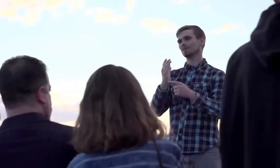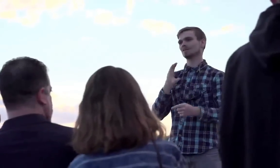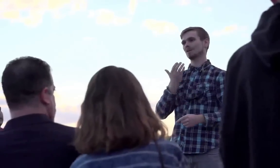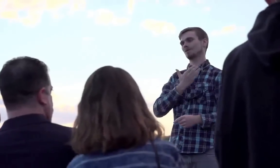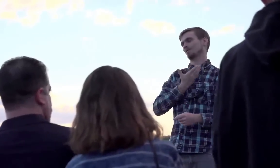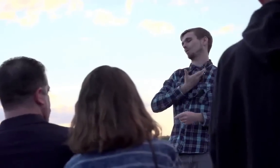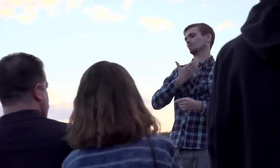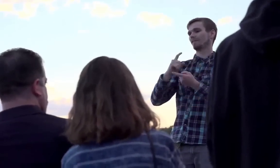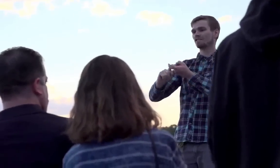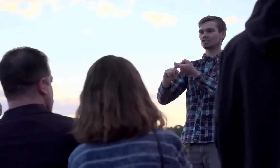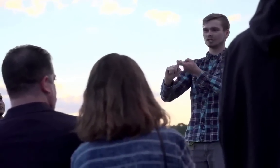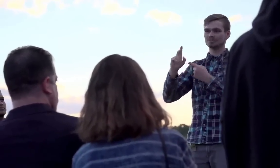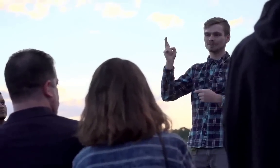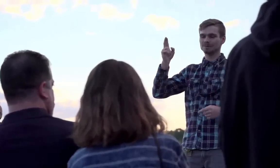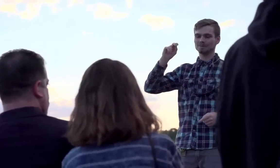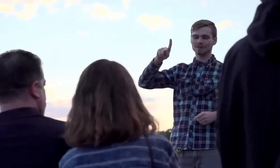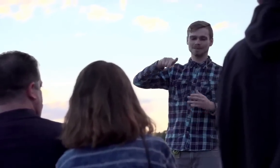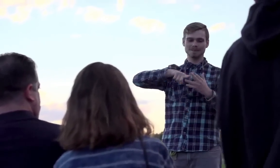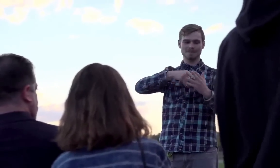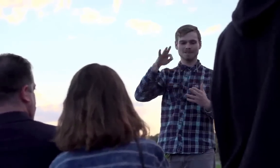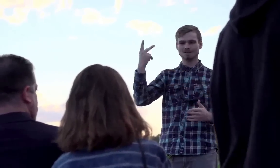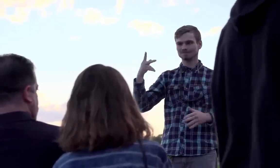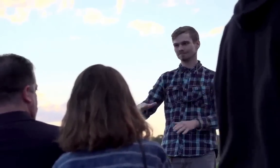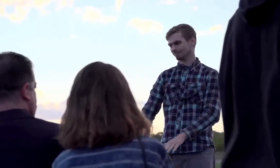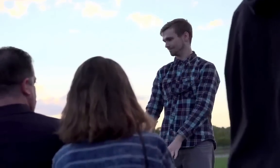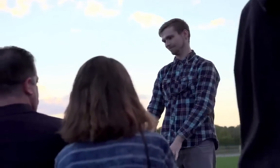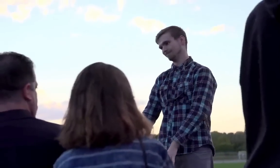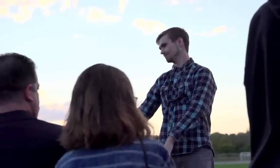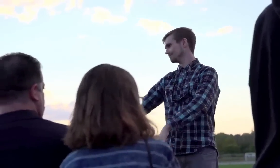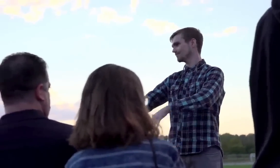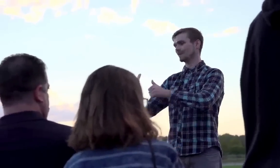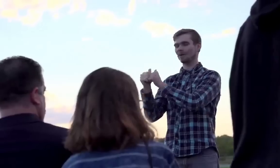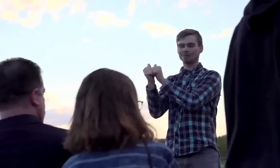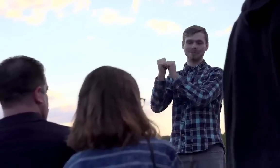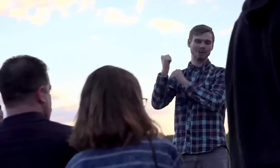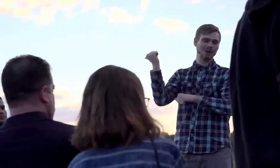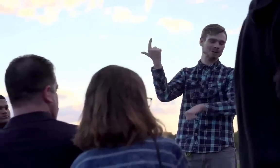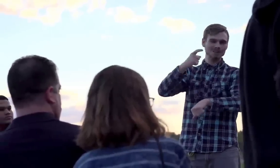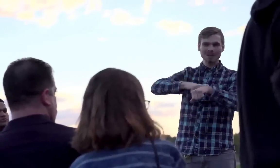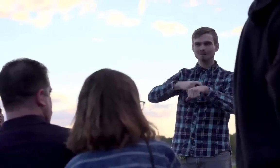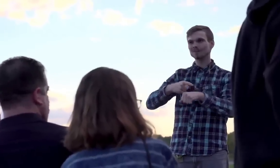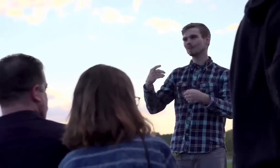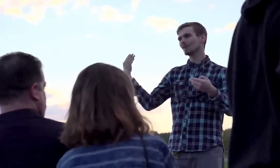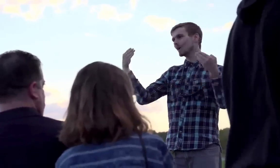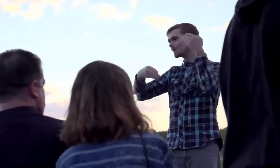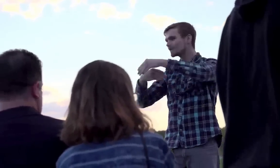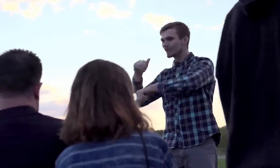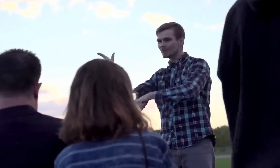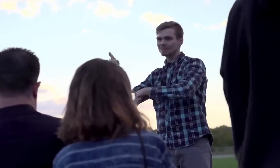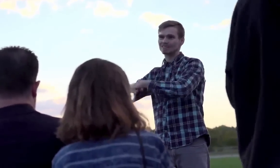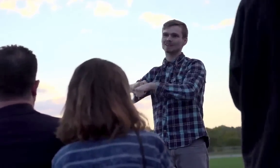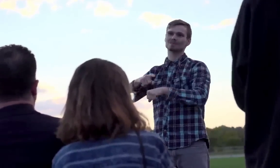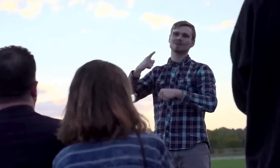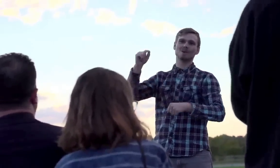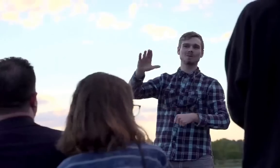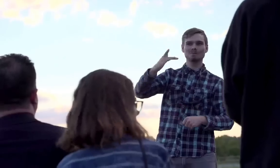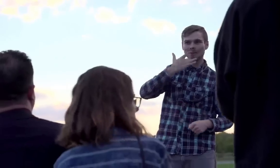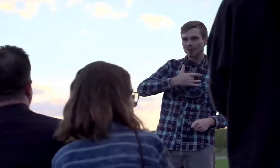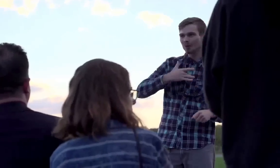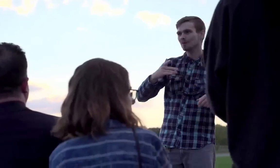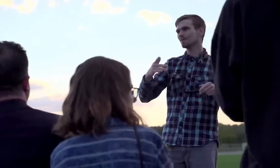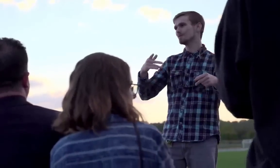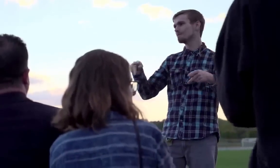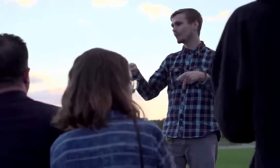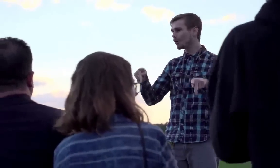So let me just tell you a little bit about our history, right? So we grew up together, you know, we went through everything. We were hanging out all the time,